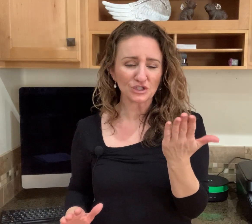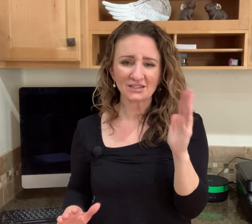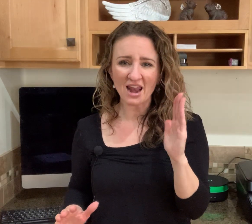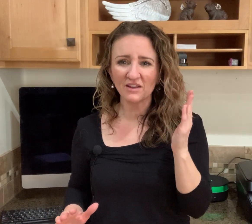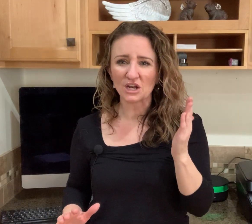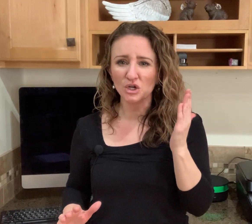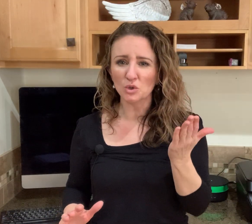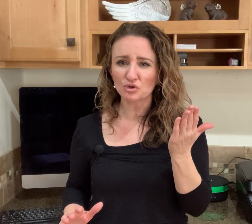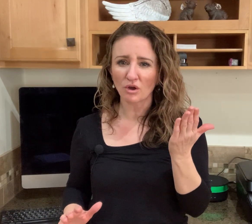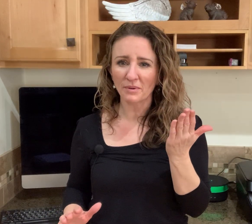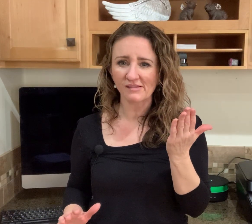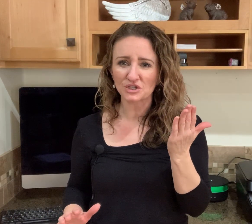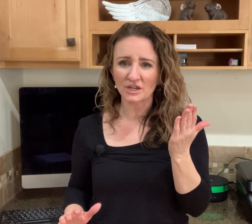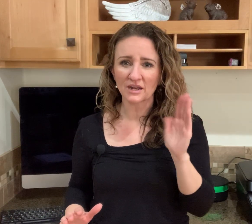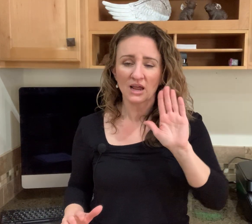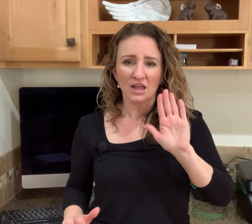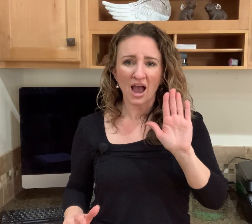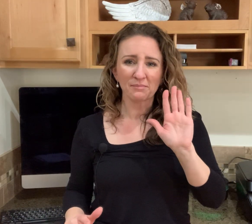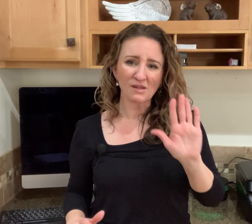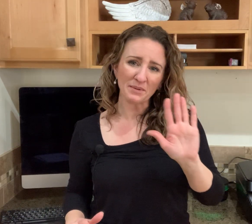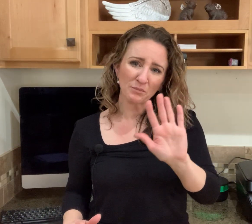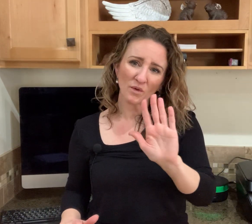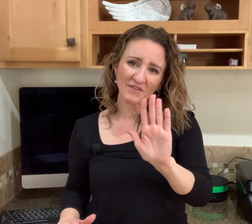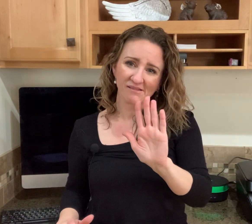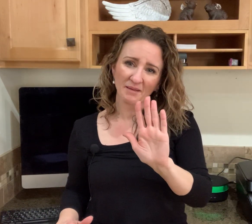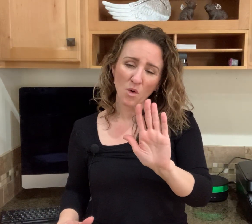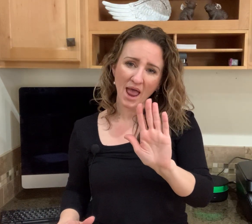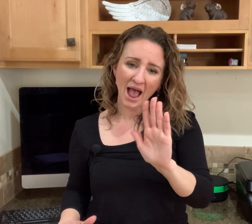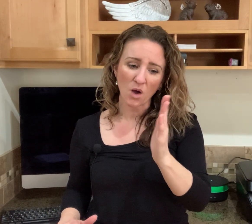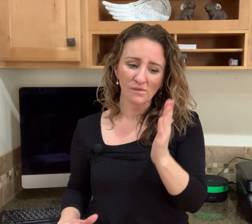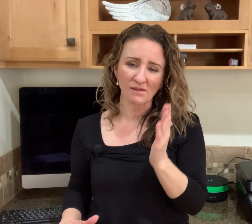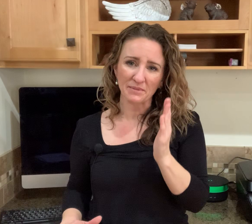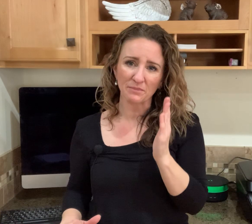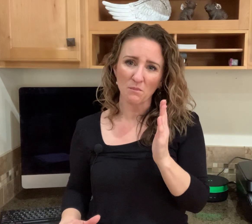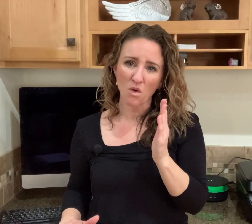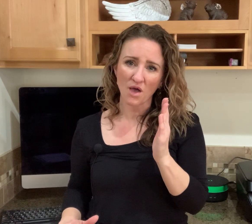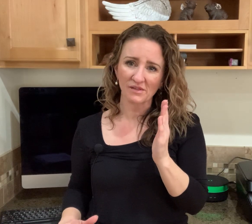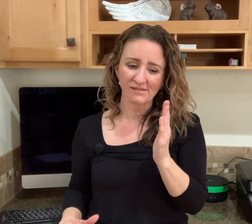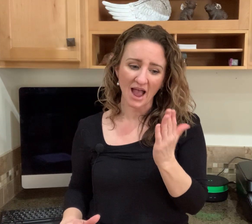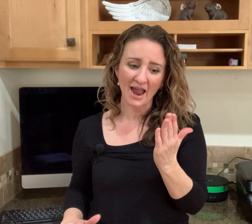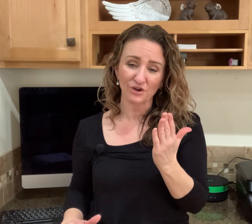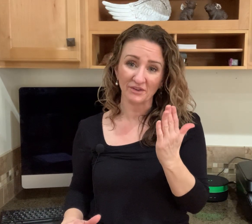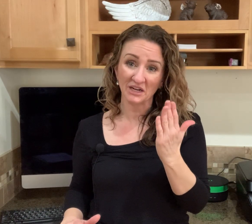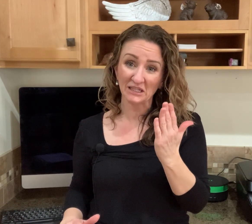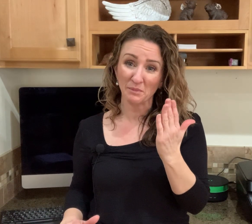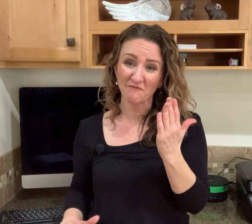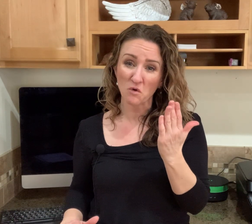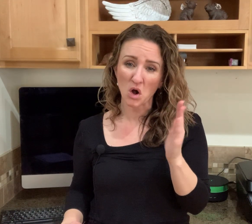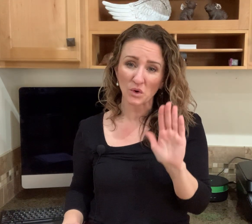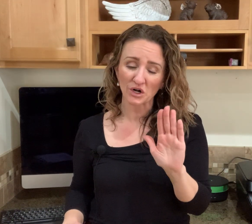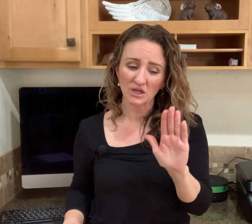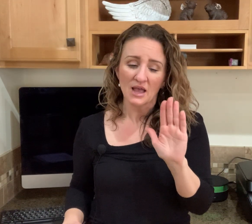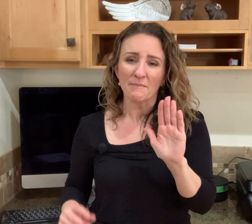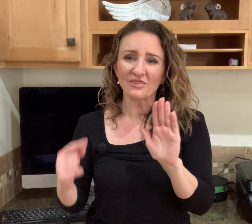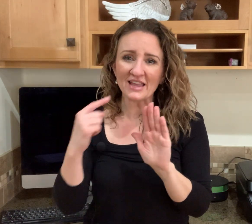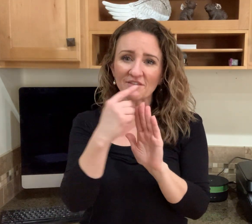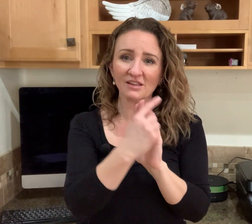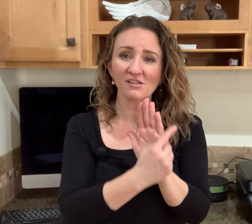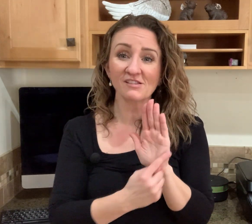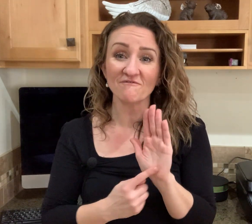kind of in a neutral position. Some people will face it more out, some people more on the side or even a little bit forward. But think of this as the